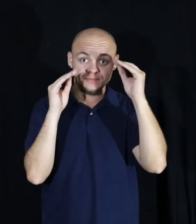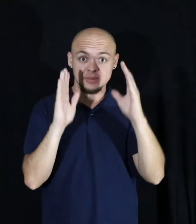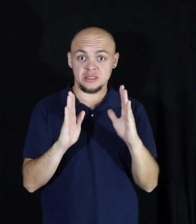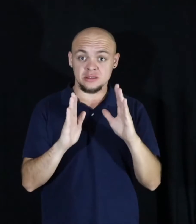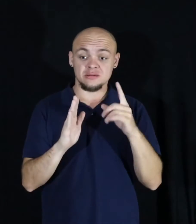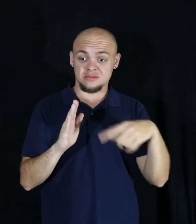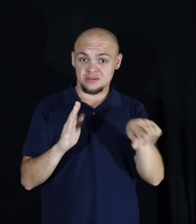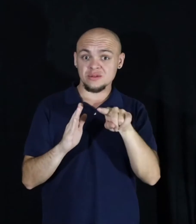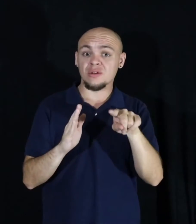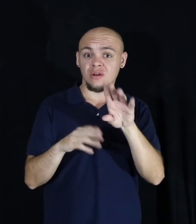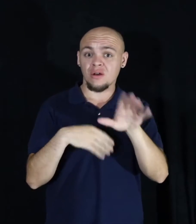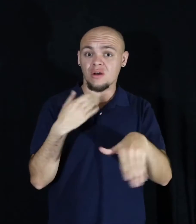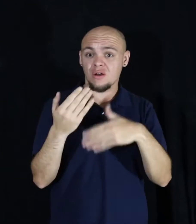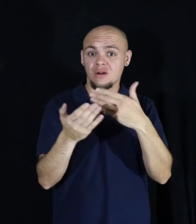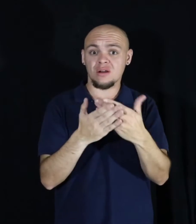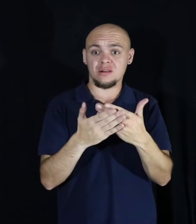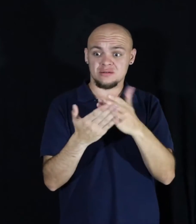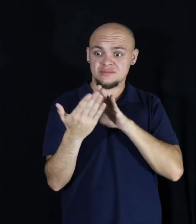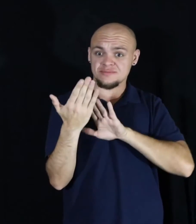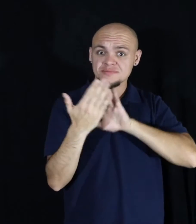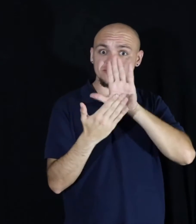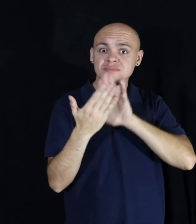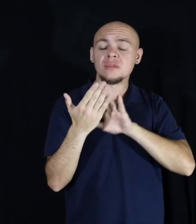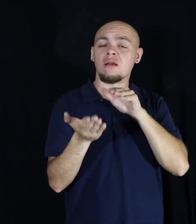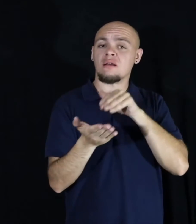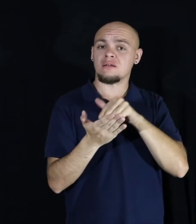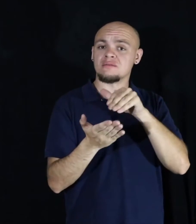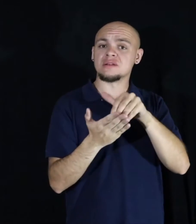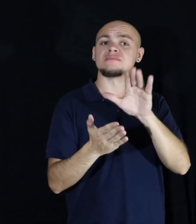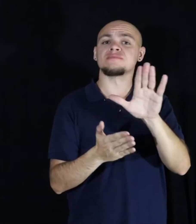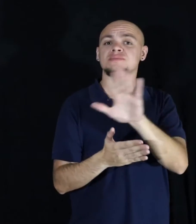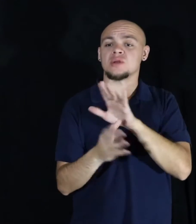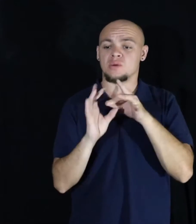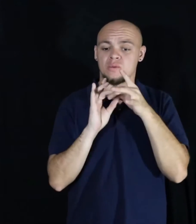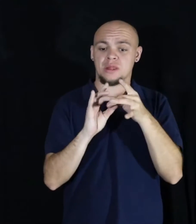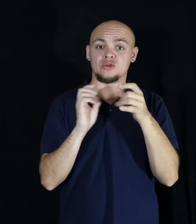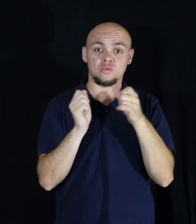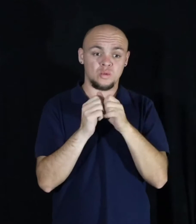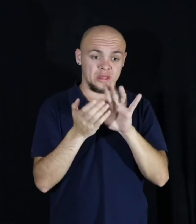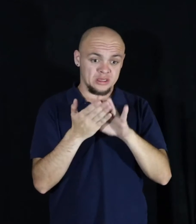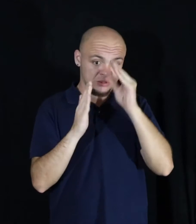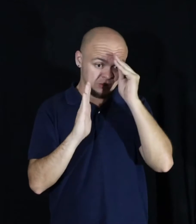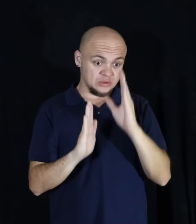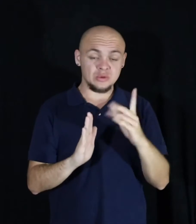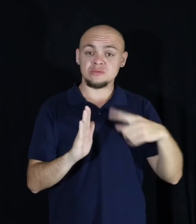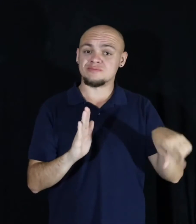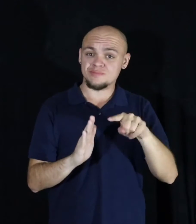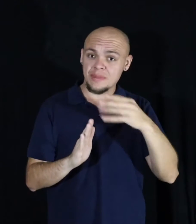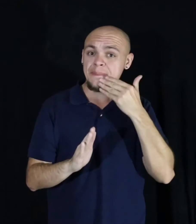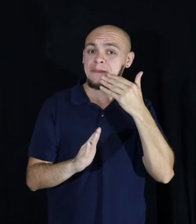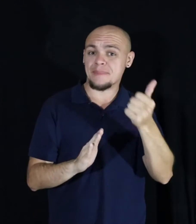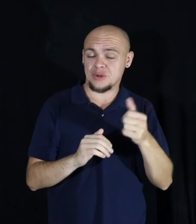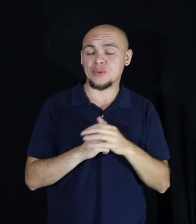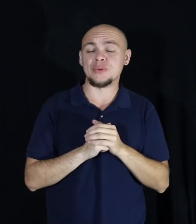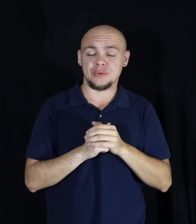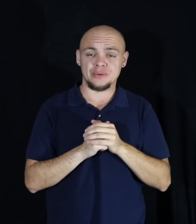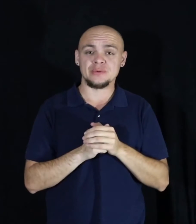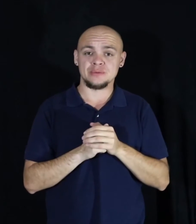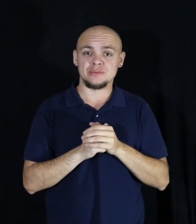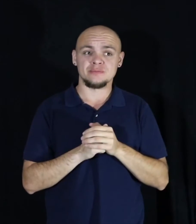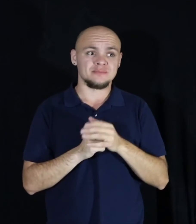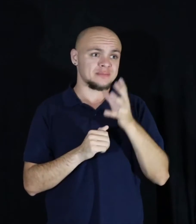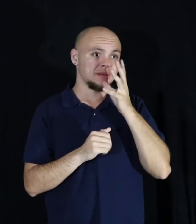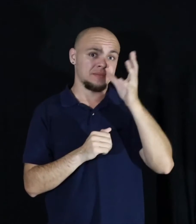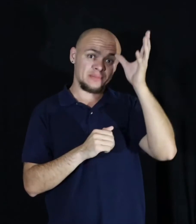front lines. You guys often have a better relationship with the students than their parents